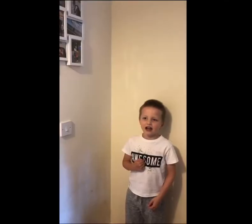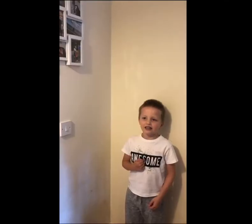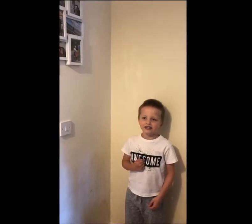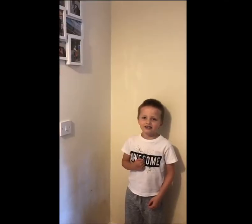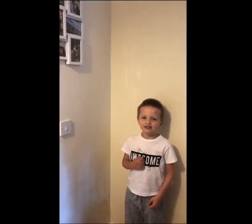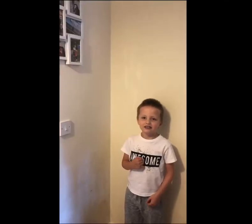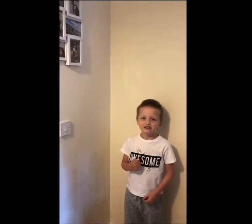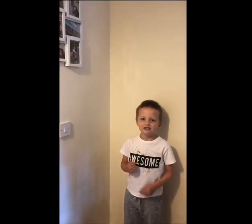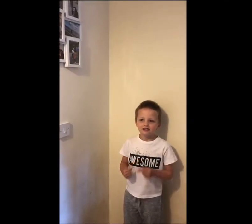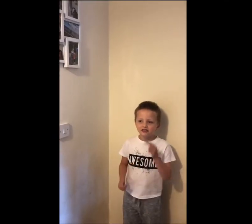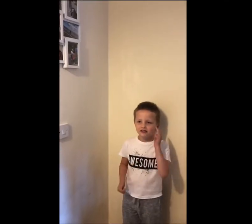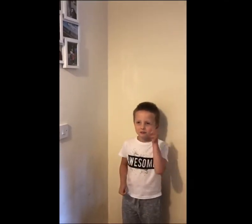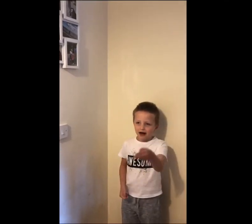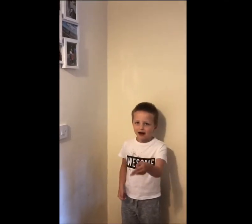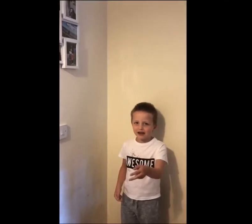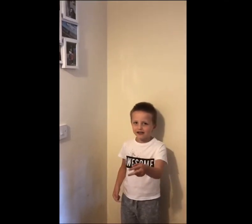I spy